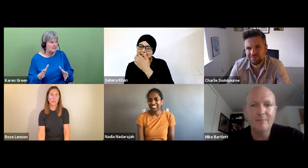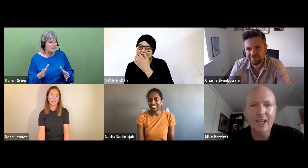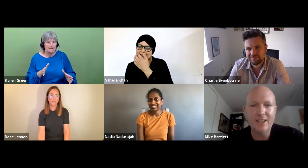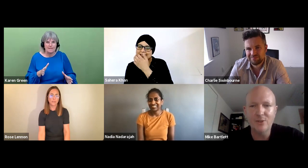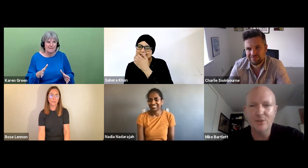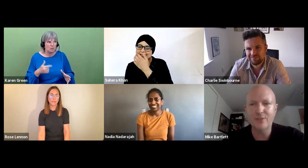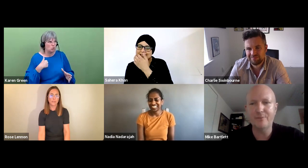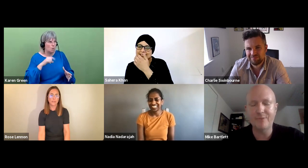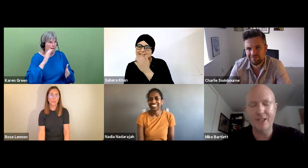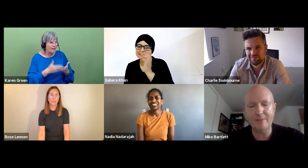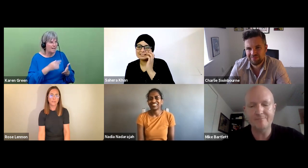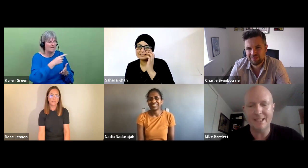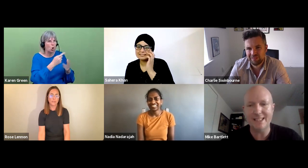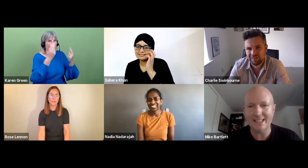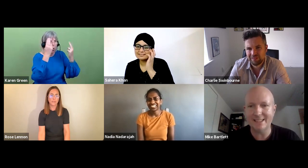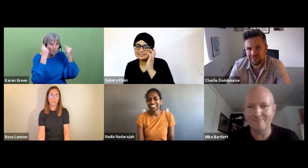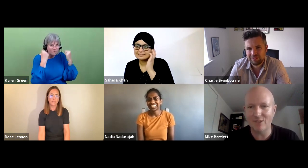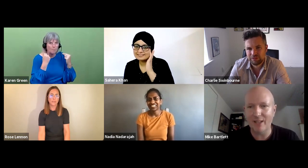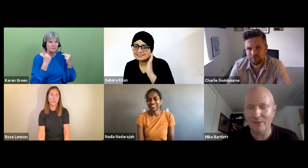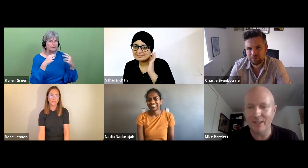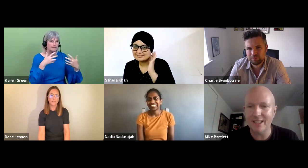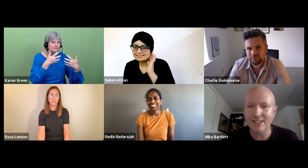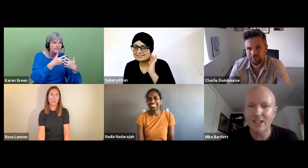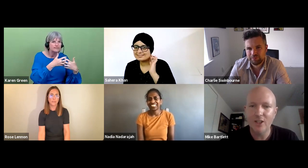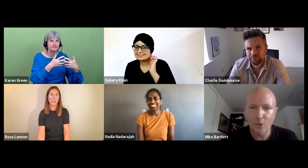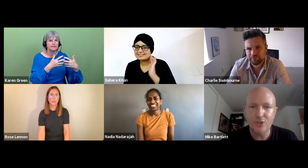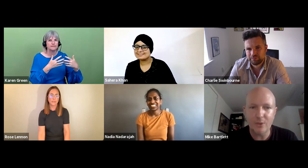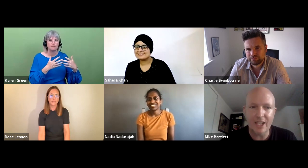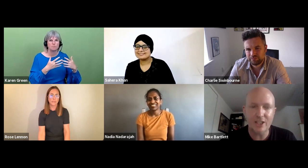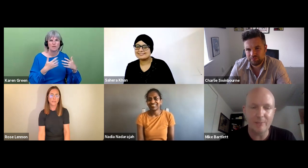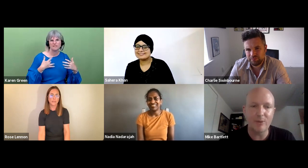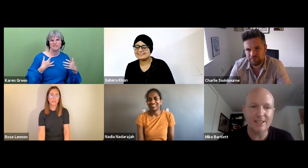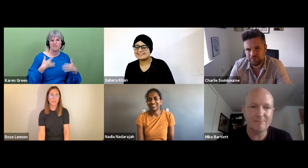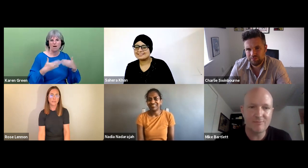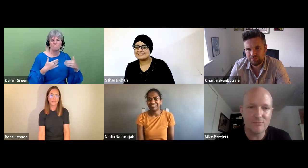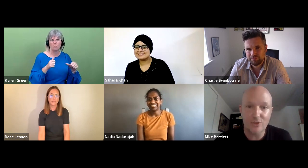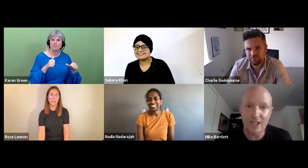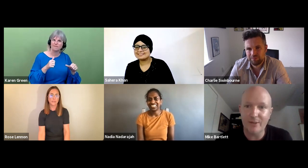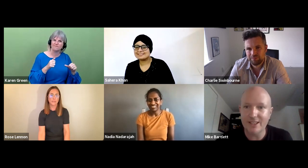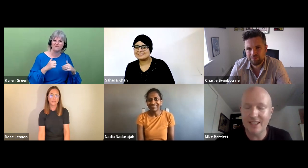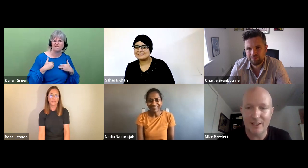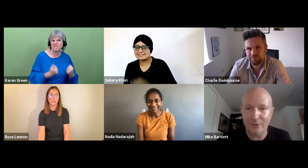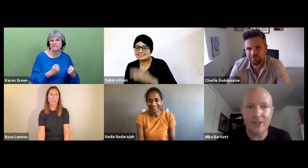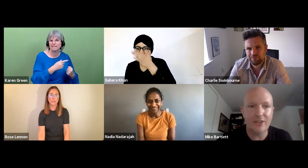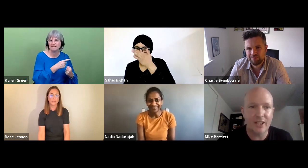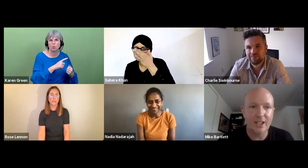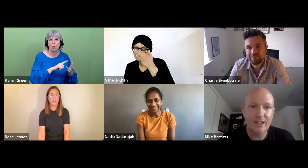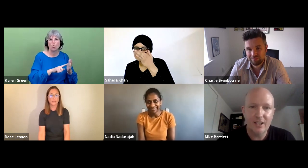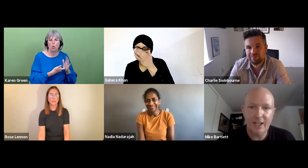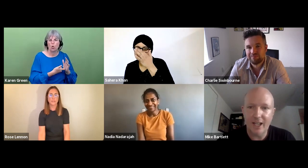a sort of, you know, business survival of the fittest, or do I actually embrace true diversity and difference and